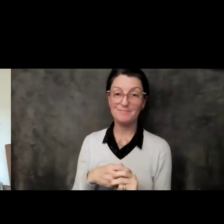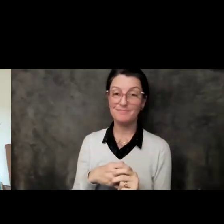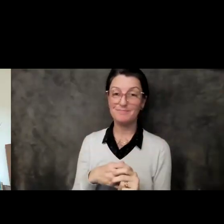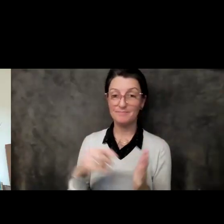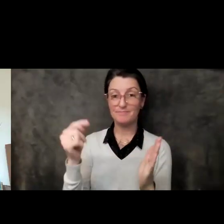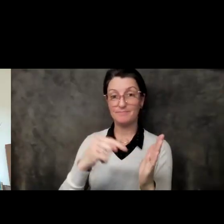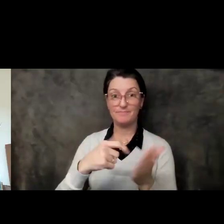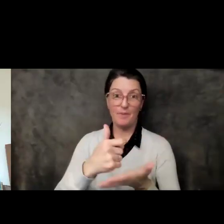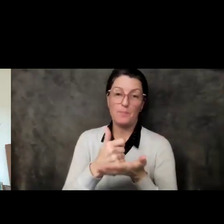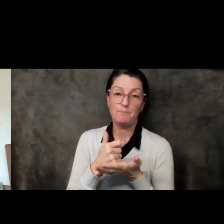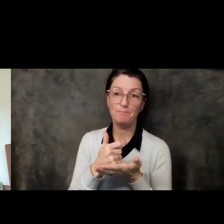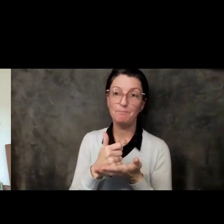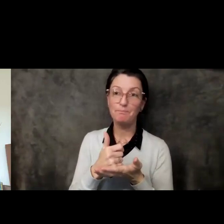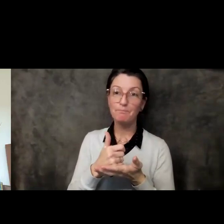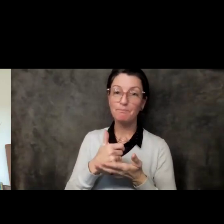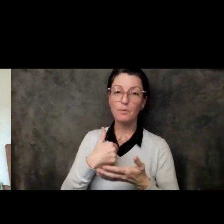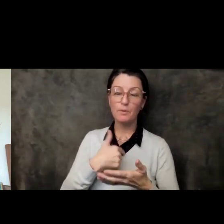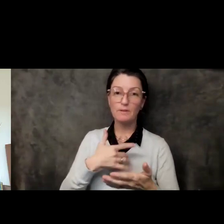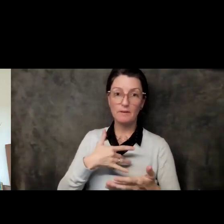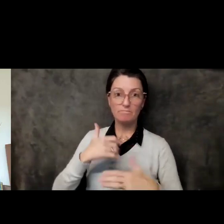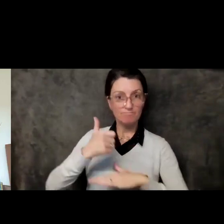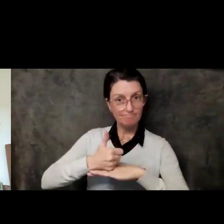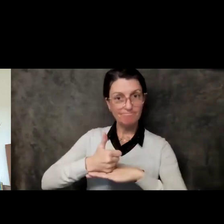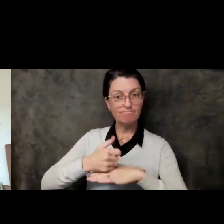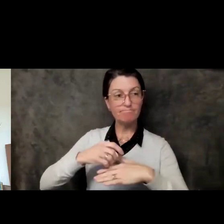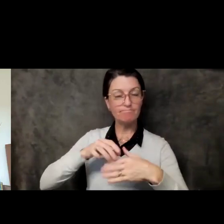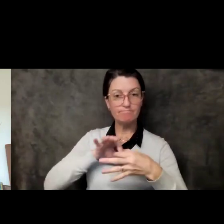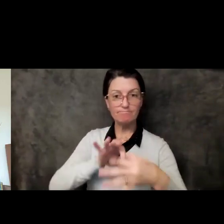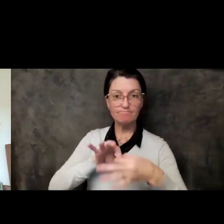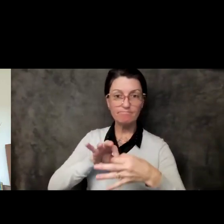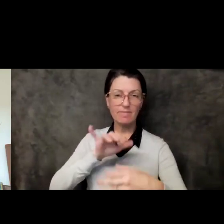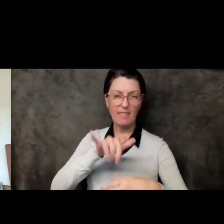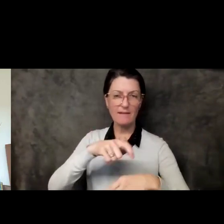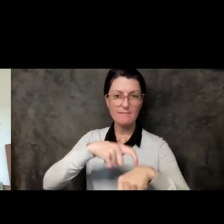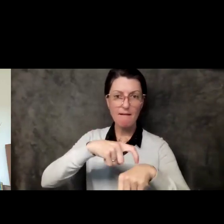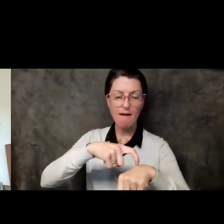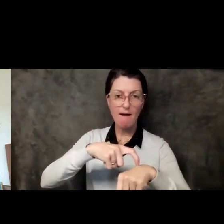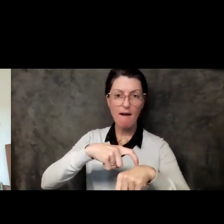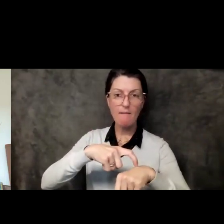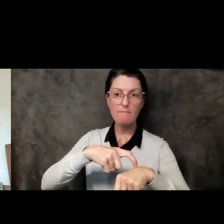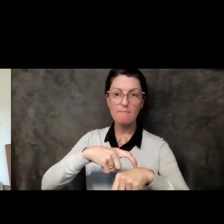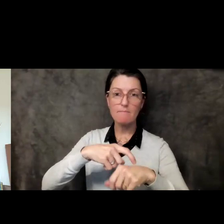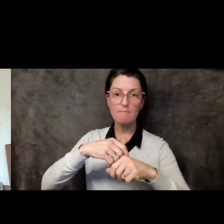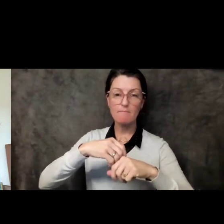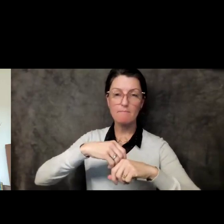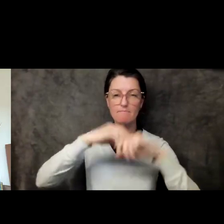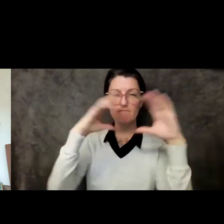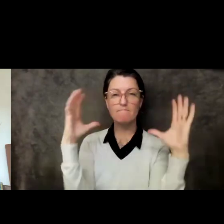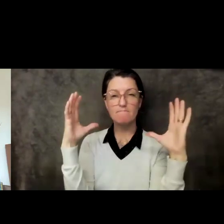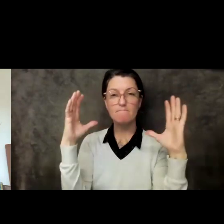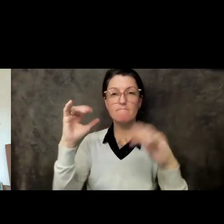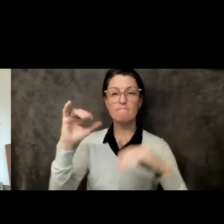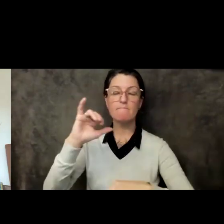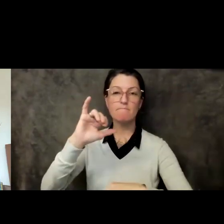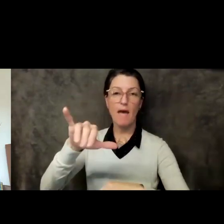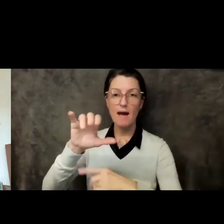sets us in time and space, right? Because those were a different reality, and those folks that